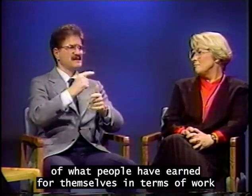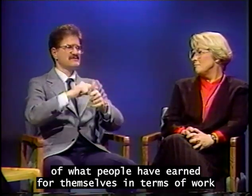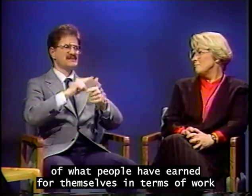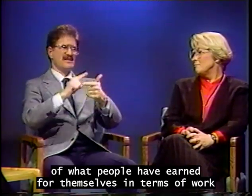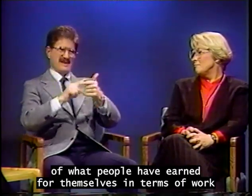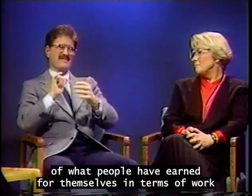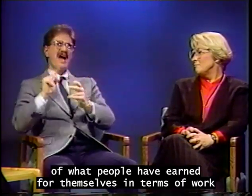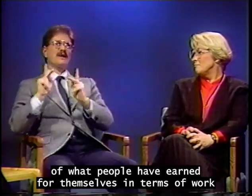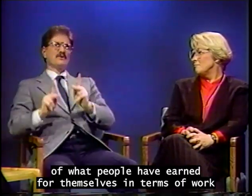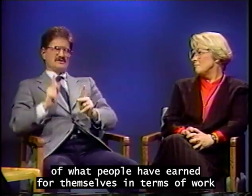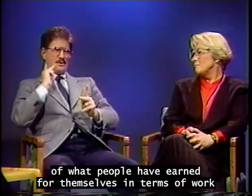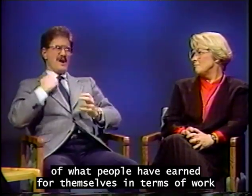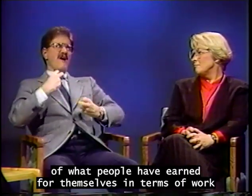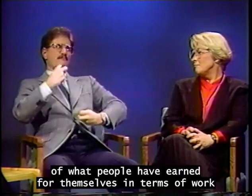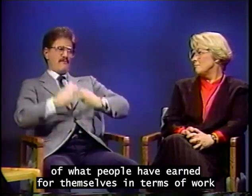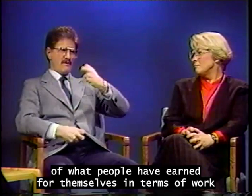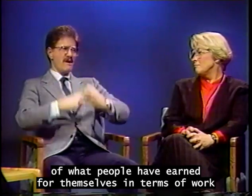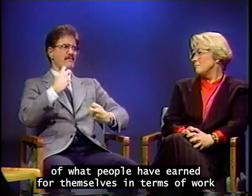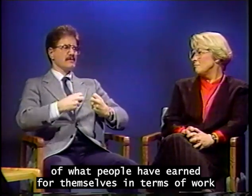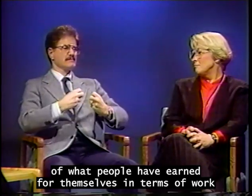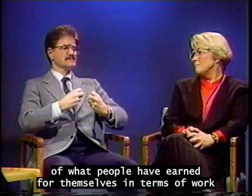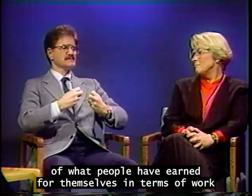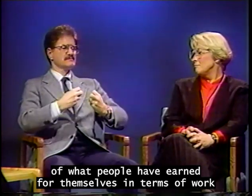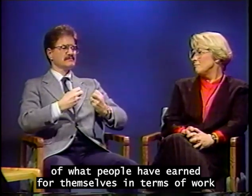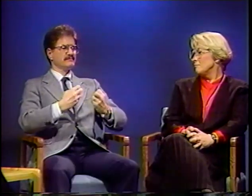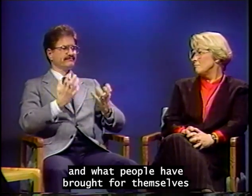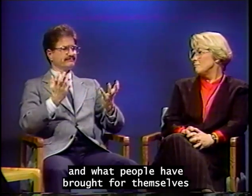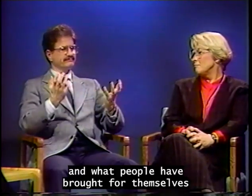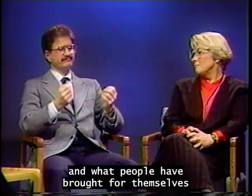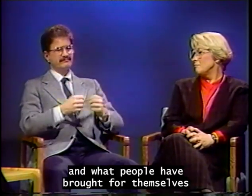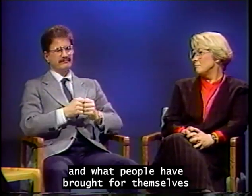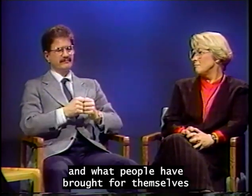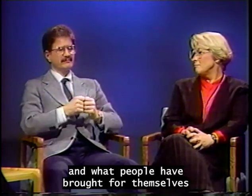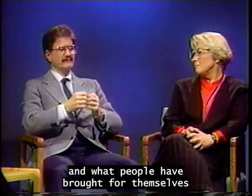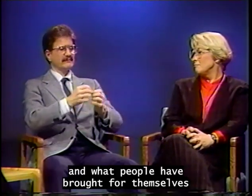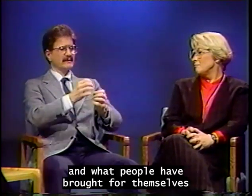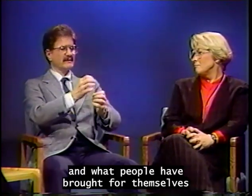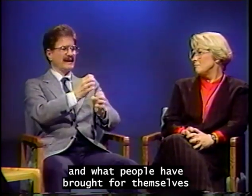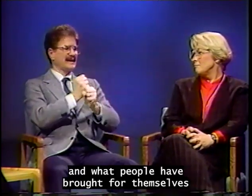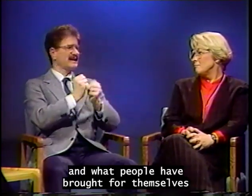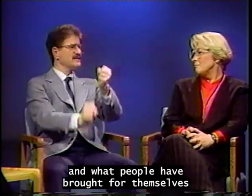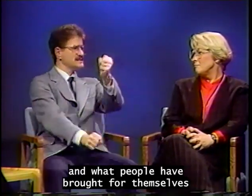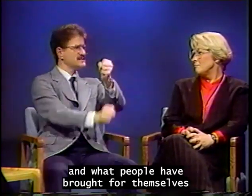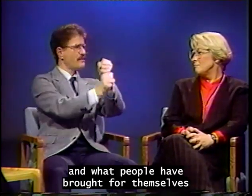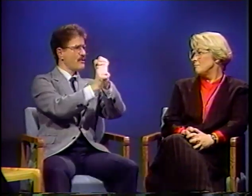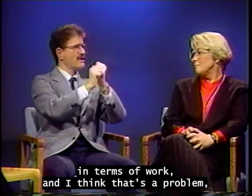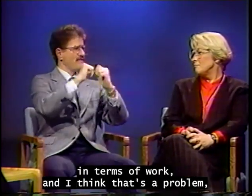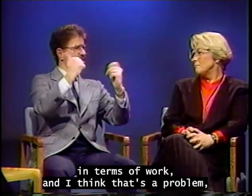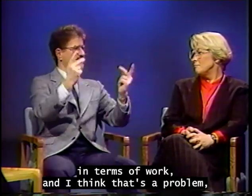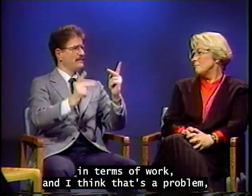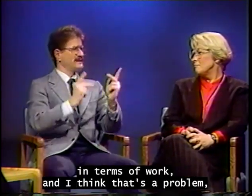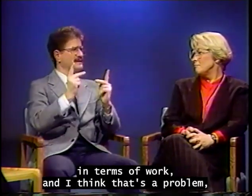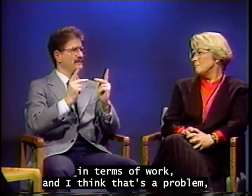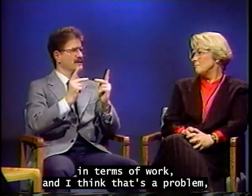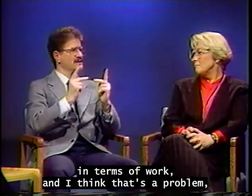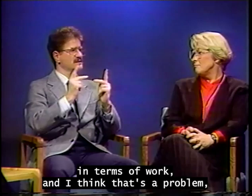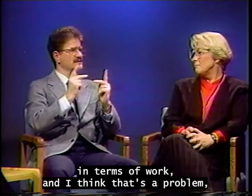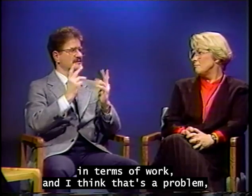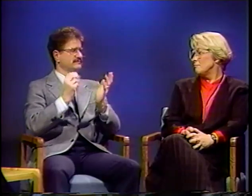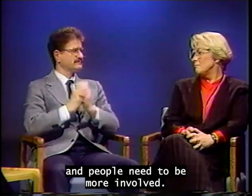what people have earned for themselves in terms of work and what people have brought for themselves in terms of work. And I think that's a problem,